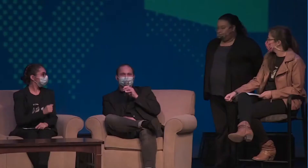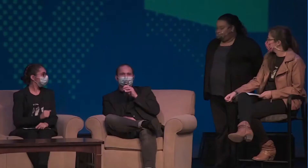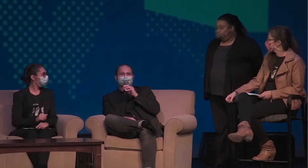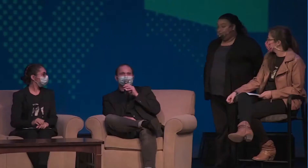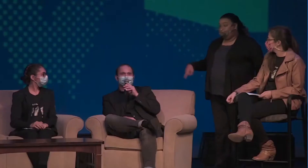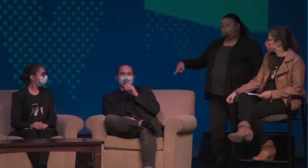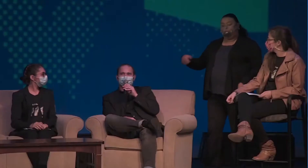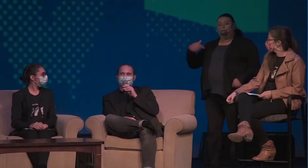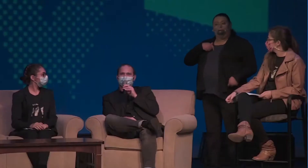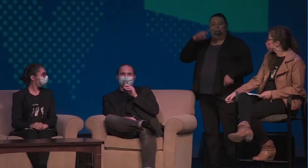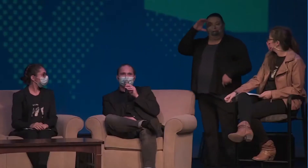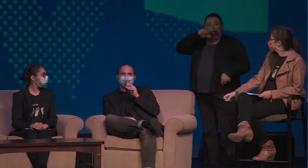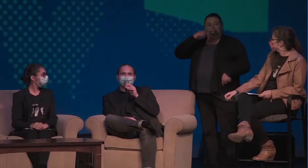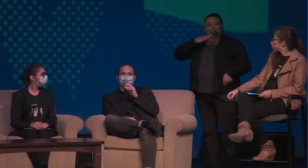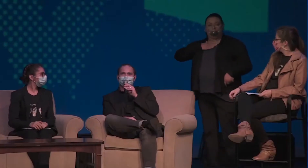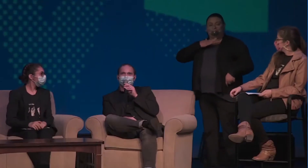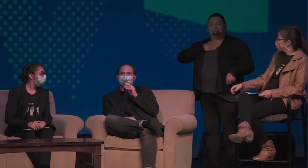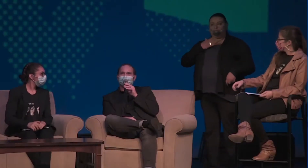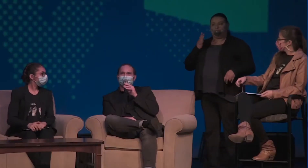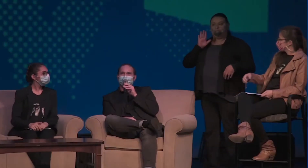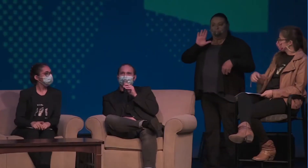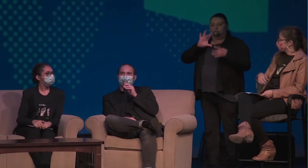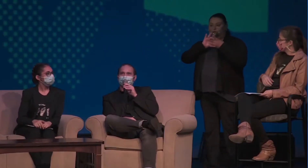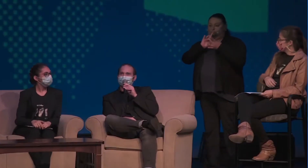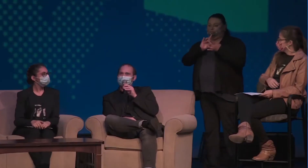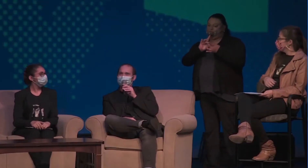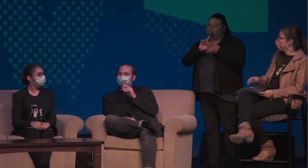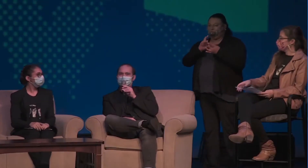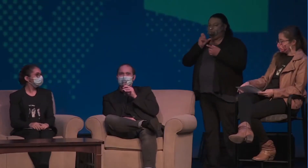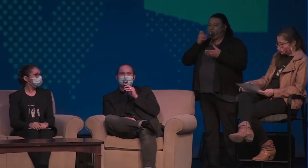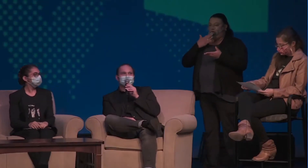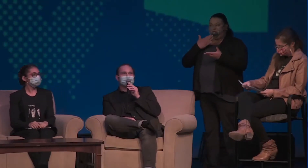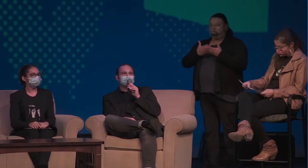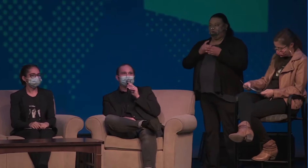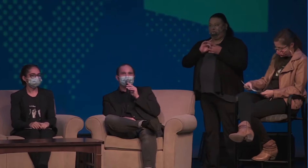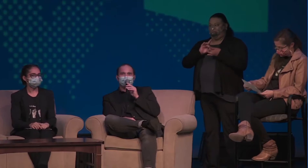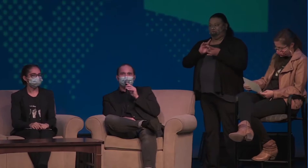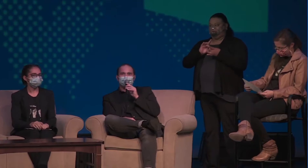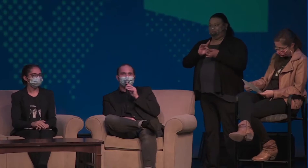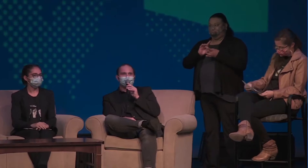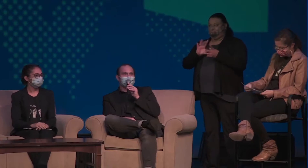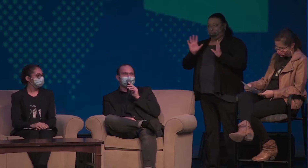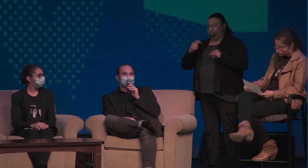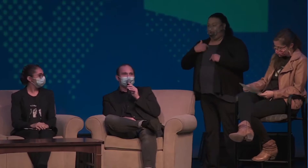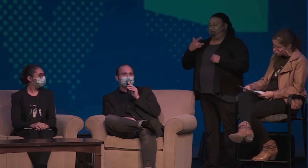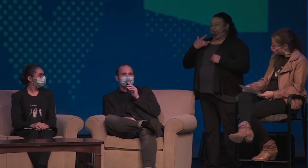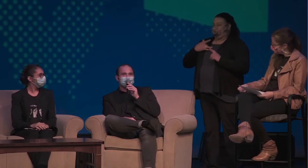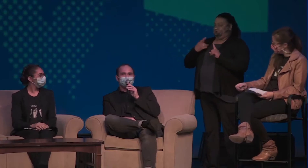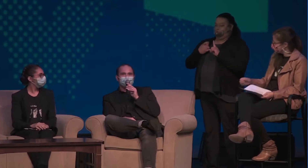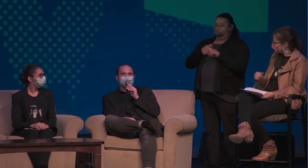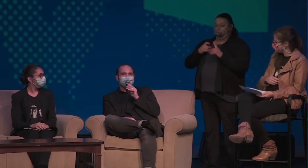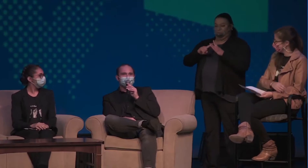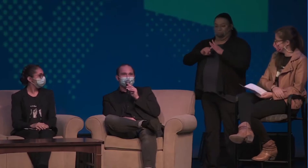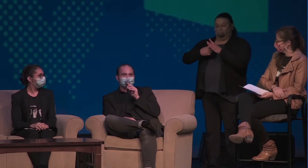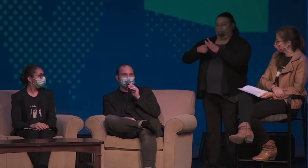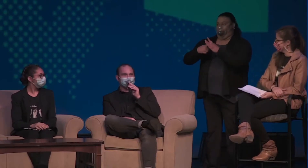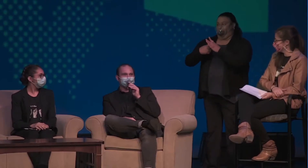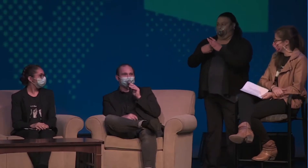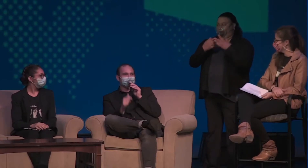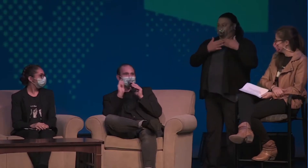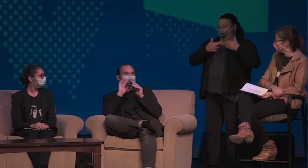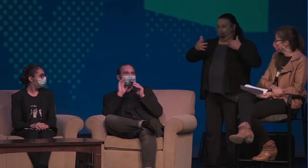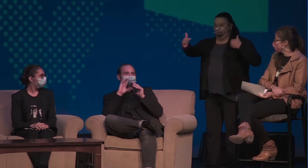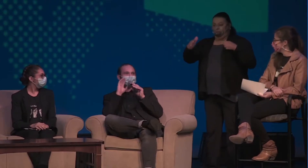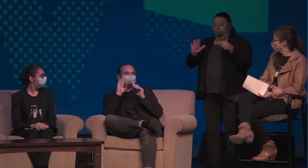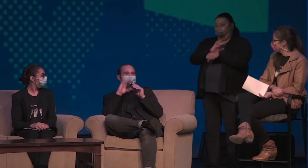I Great. guess my sense of their relationship was that it was not a good one. I felt like through their whole time